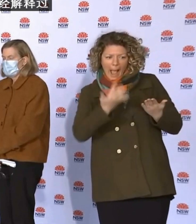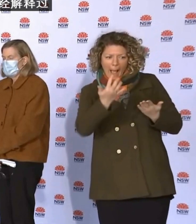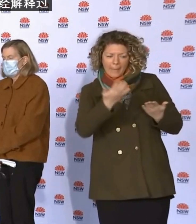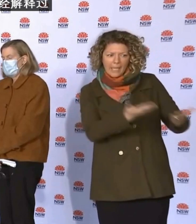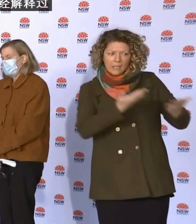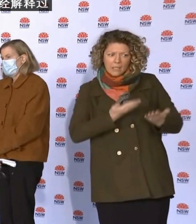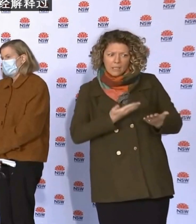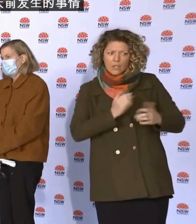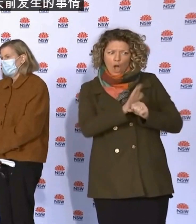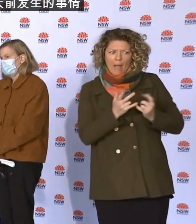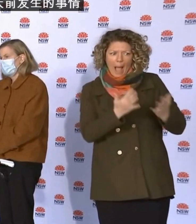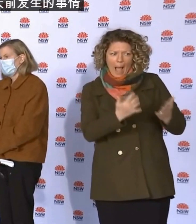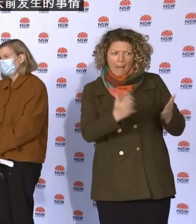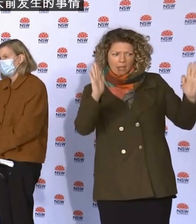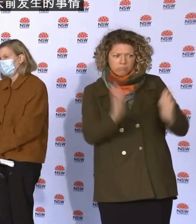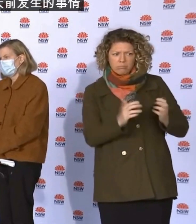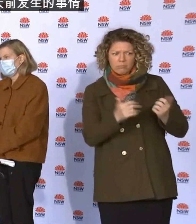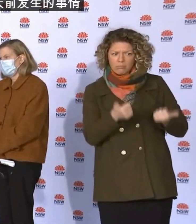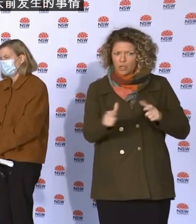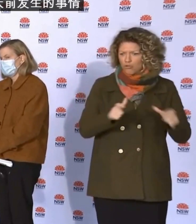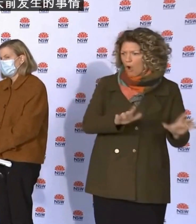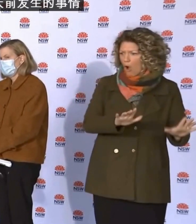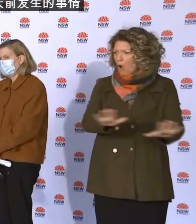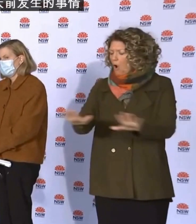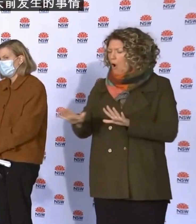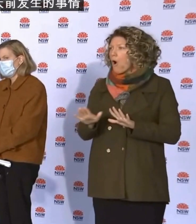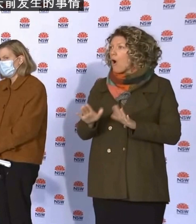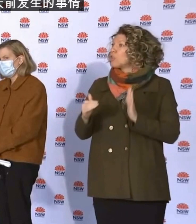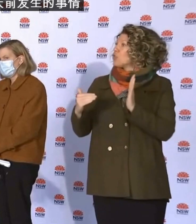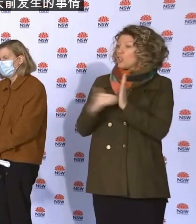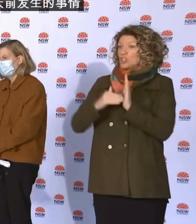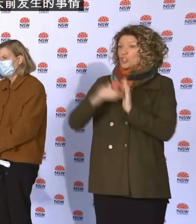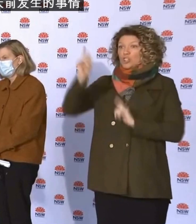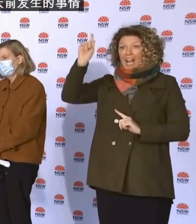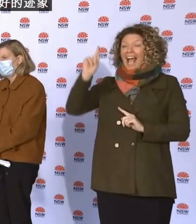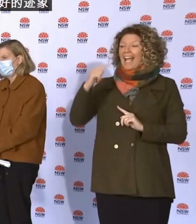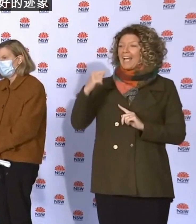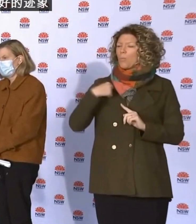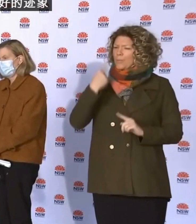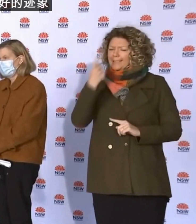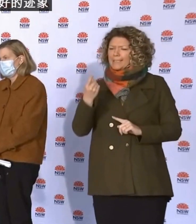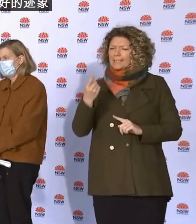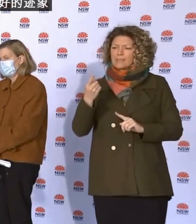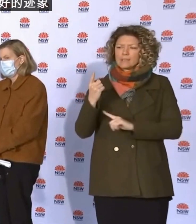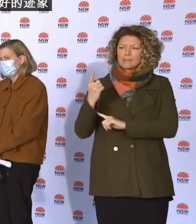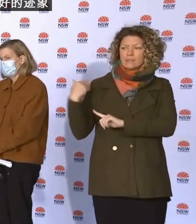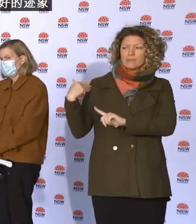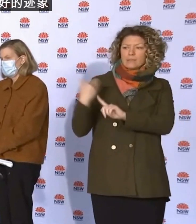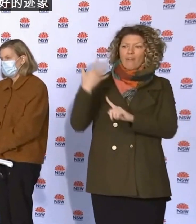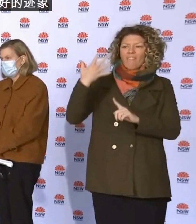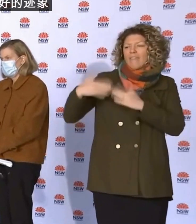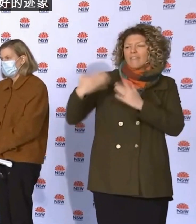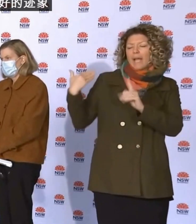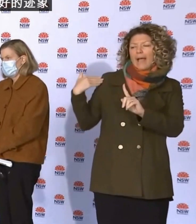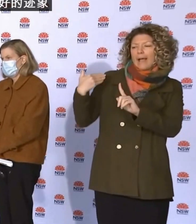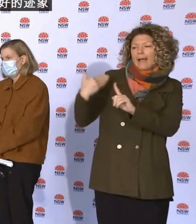Minister and I have explained, often what we see today is what may have happened 5 or 7 days ago, and towards the end of this week we will have a